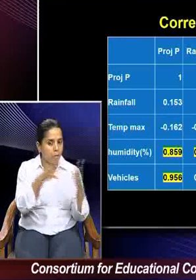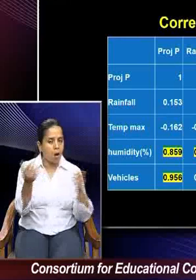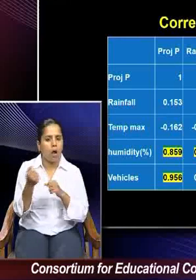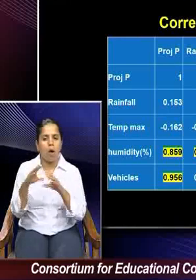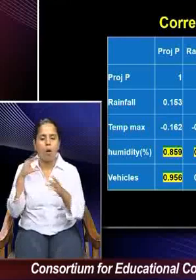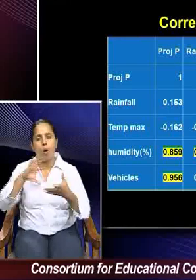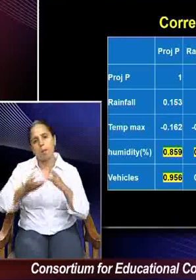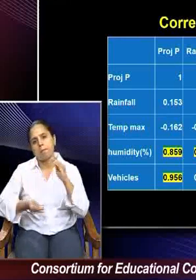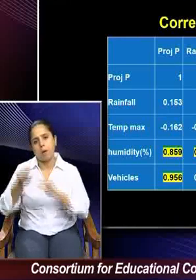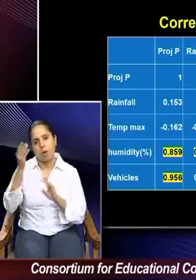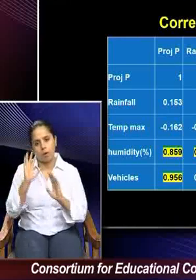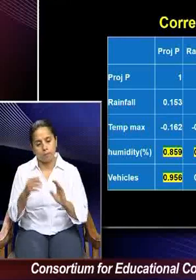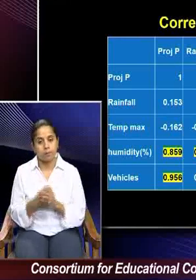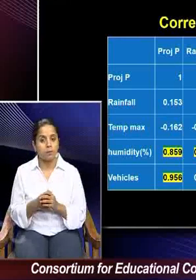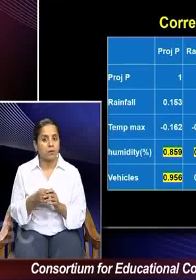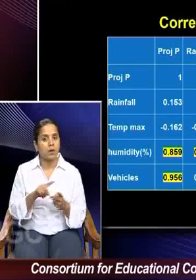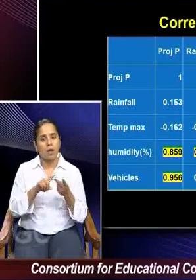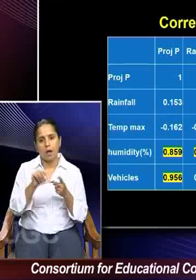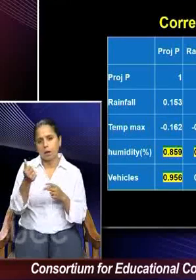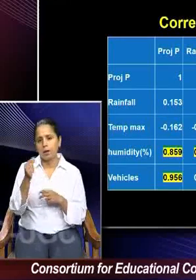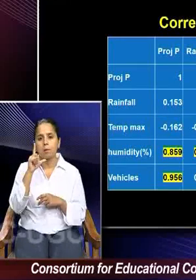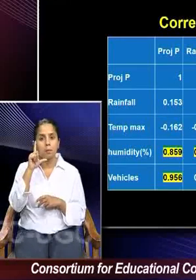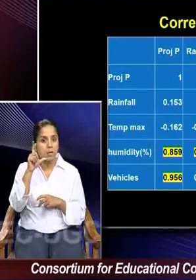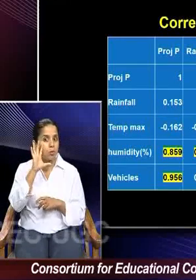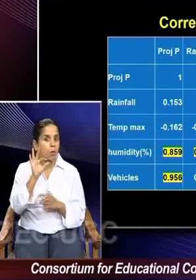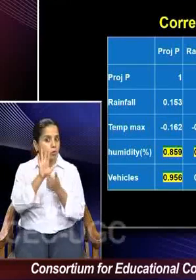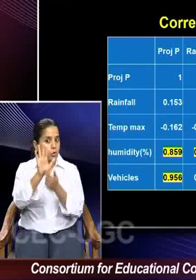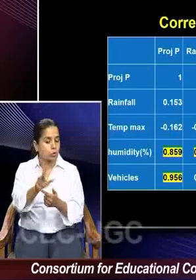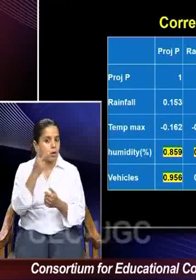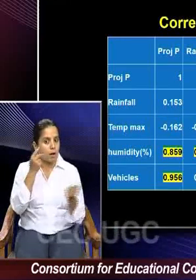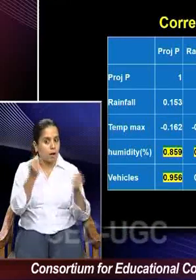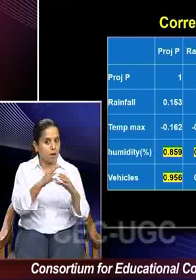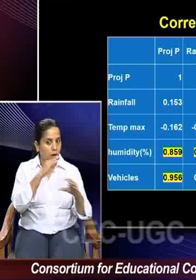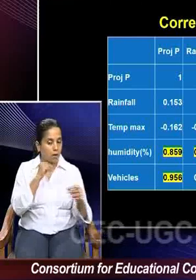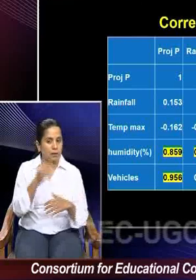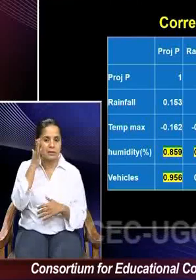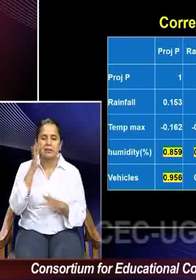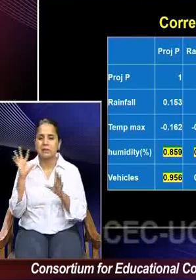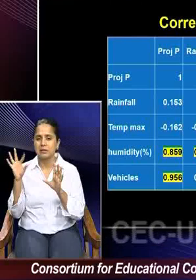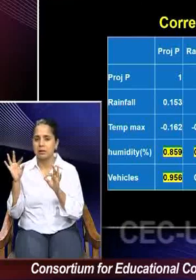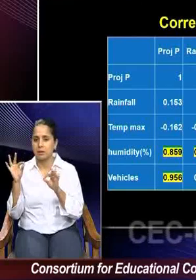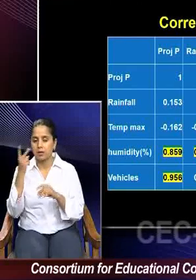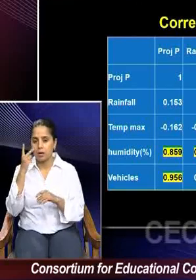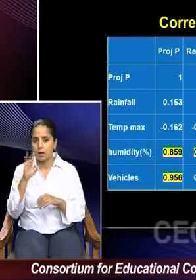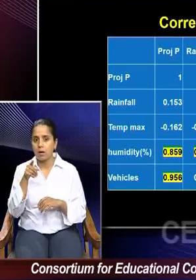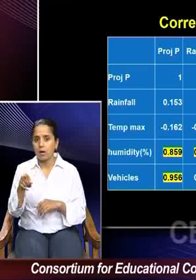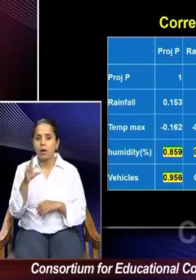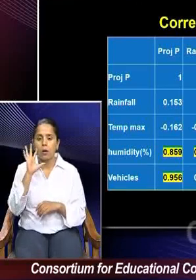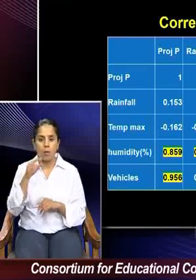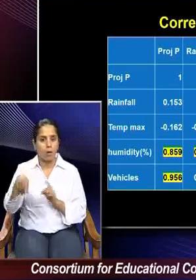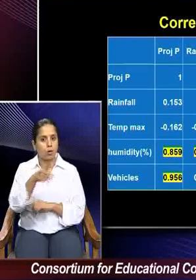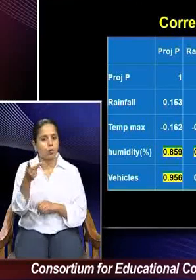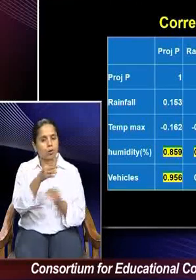Another important picture which is reflected is vehicles and humidity are significantly